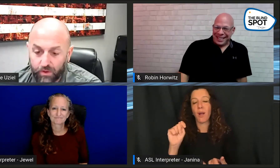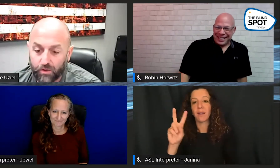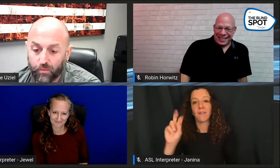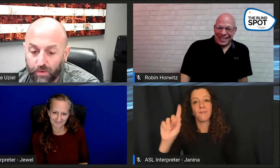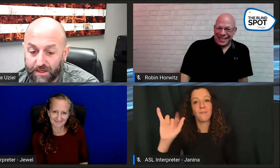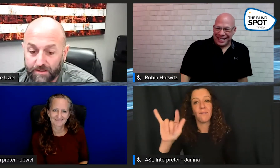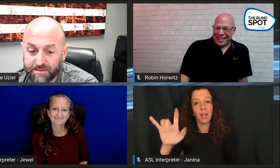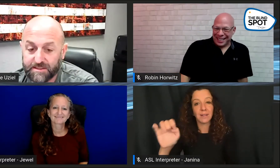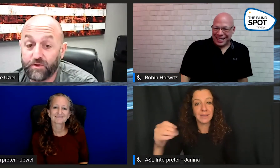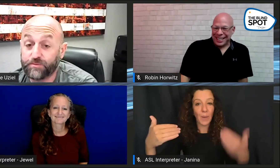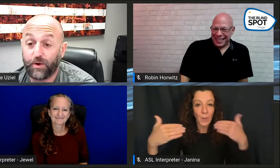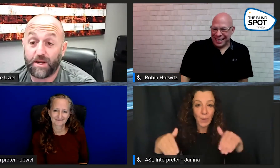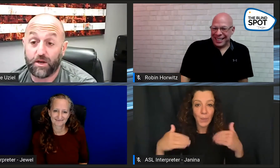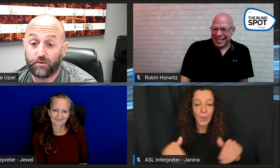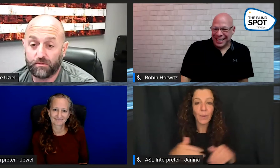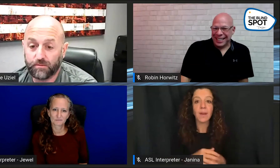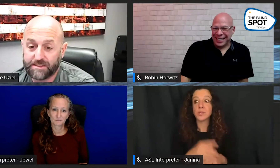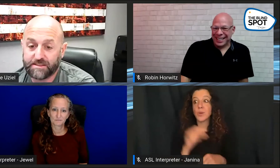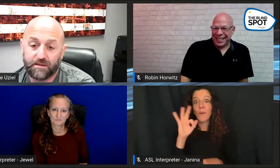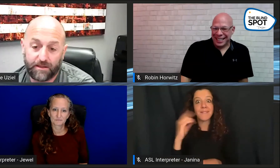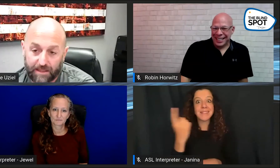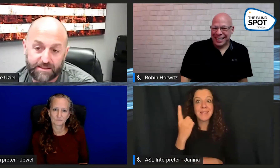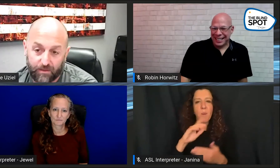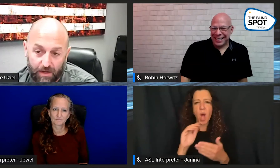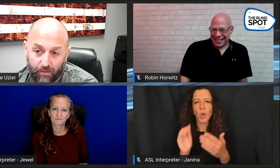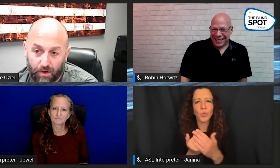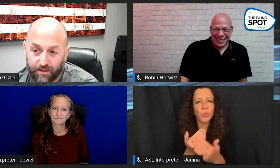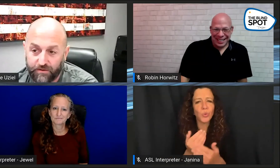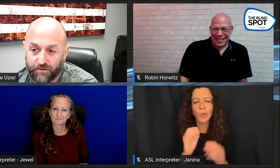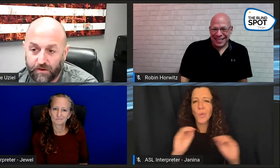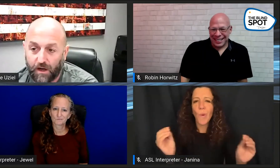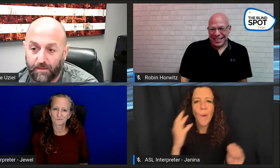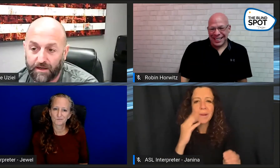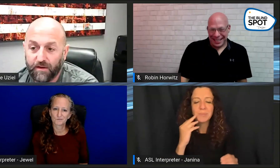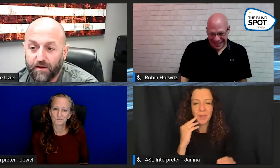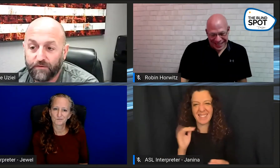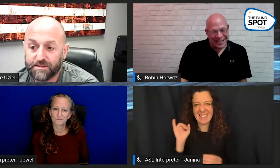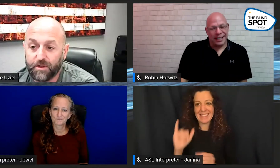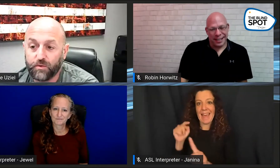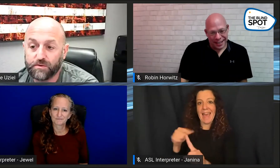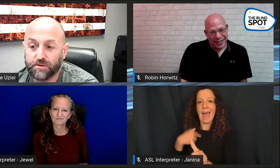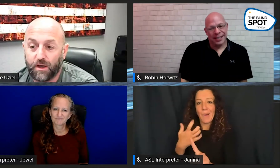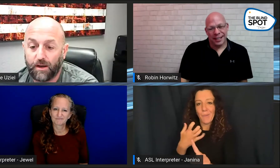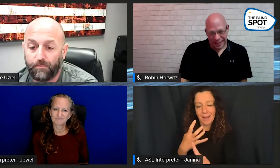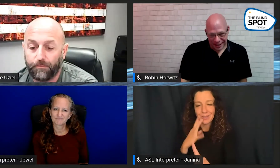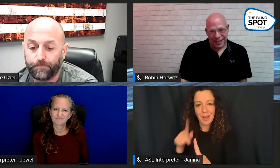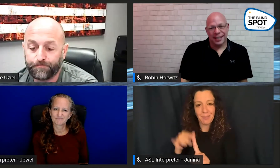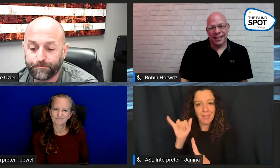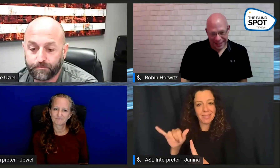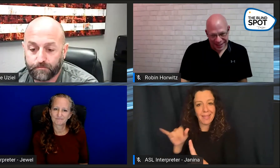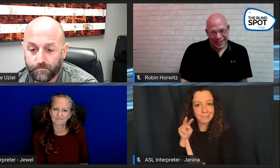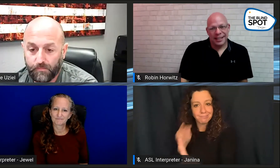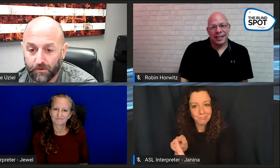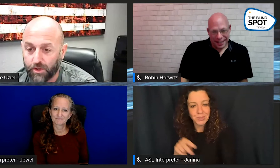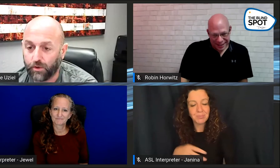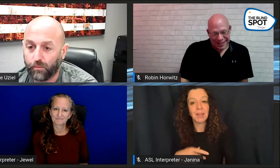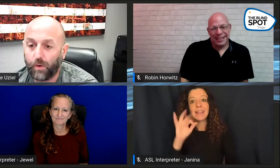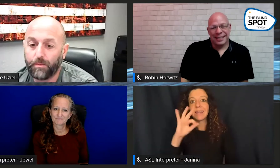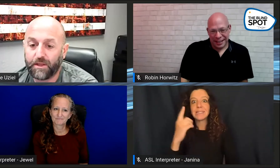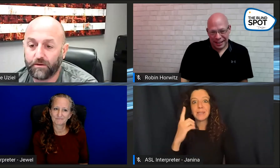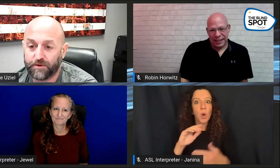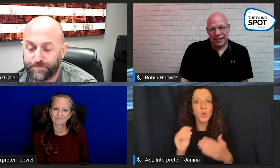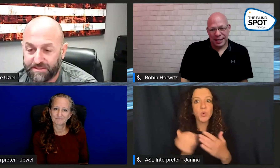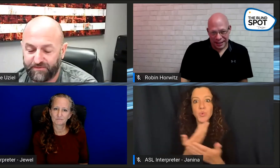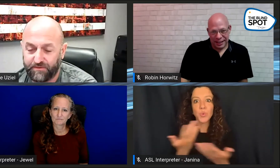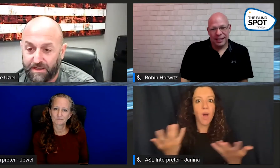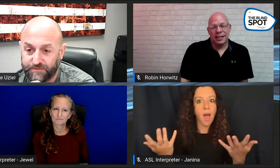So, when it comes to somebody who's brand new, that's kind of what I wanted to talk about, is for somebody who's new, what